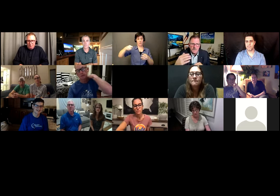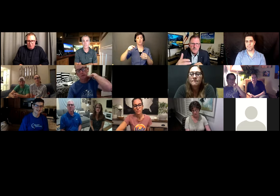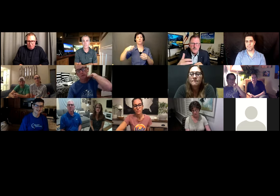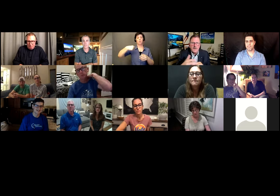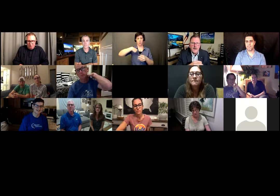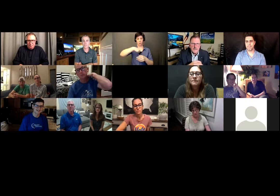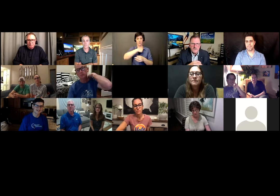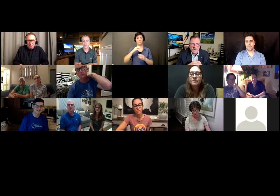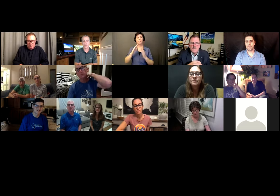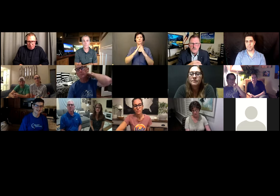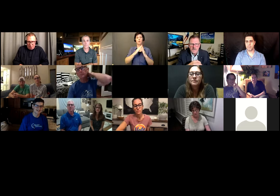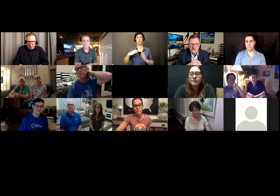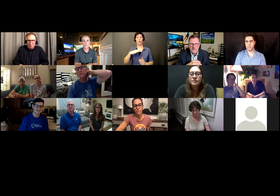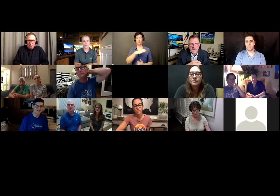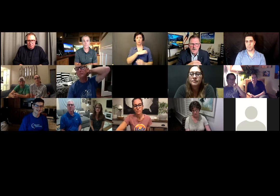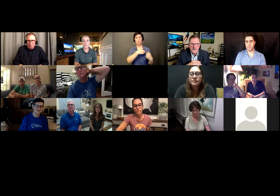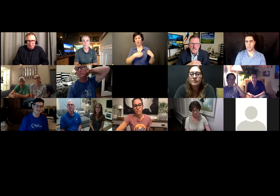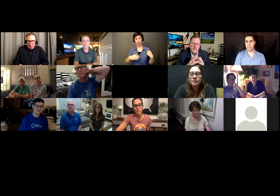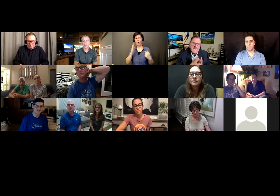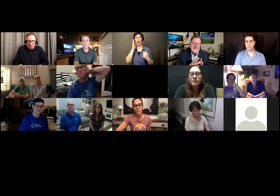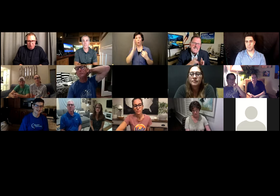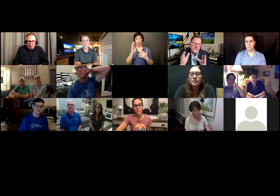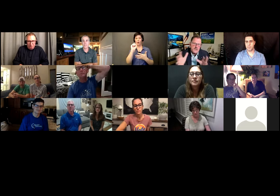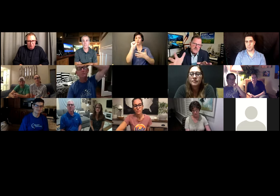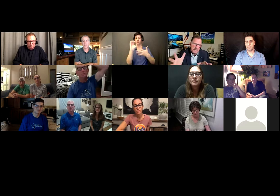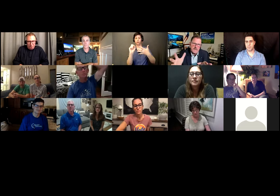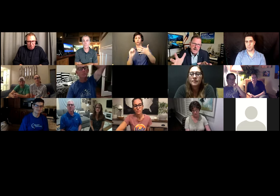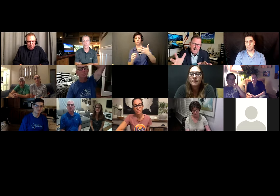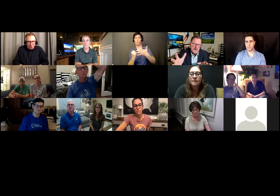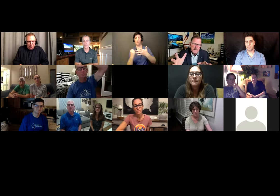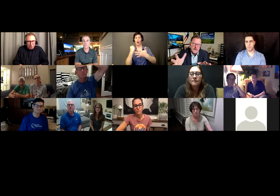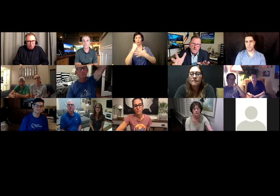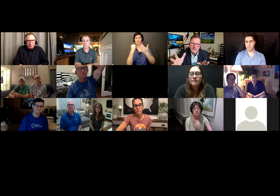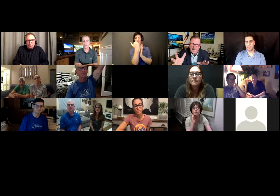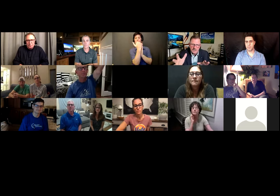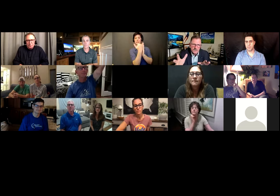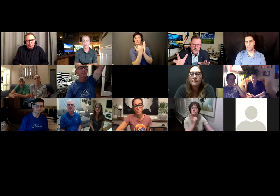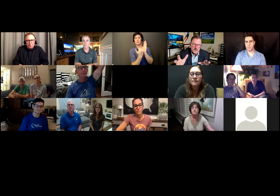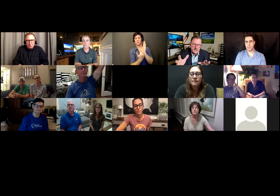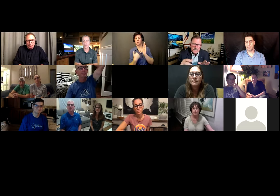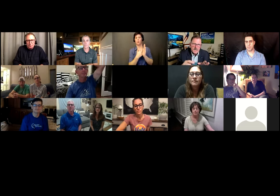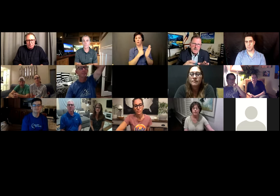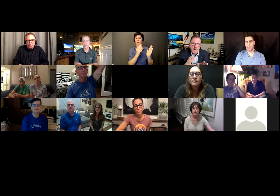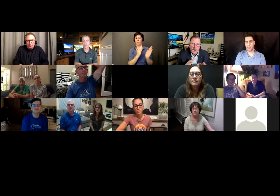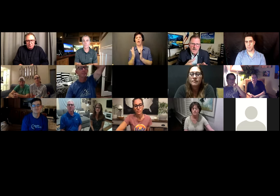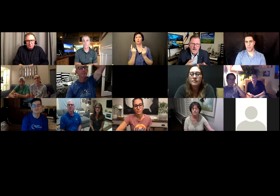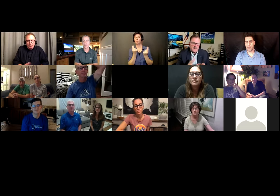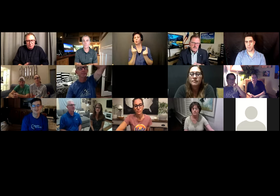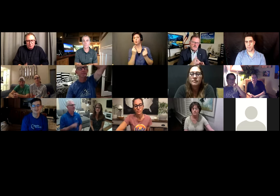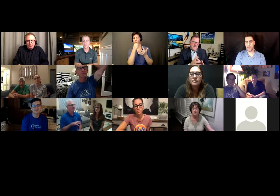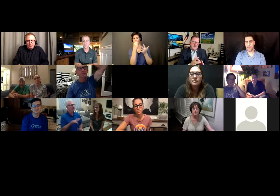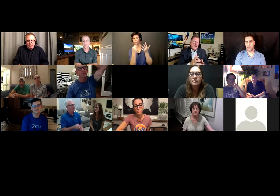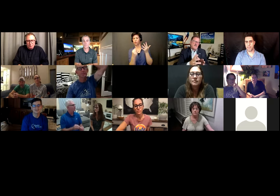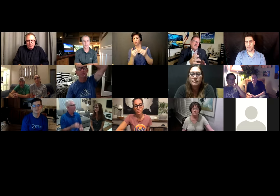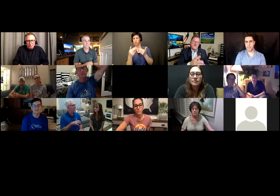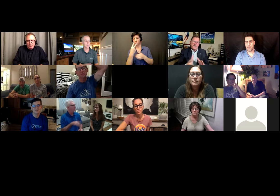council will put items on those council priorities that we need to do something about over the next 2 years. And part of that,